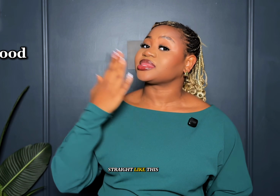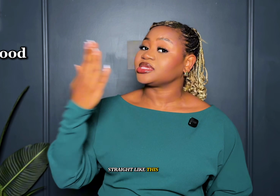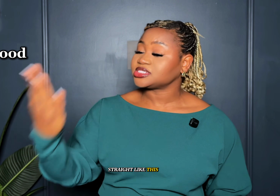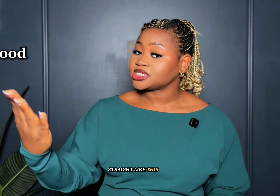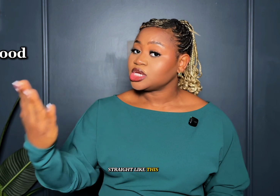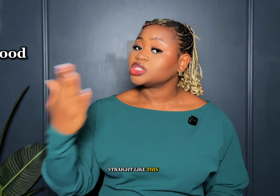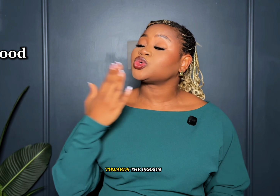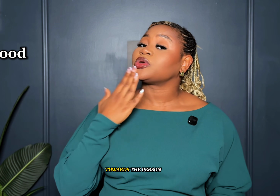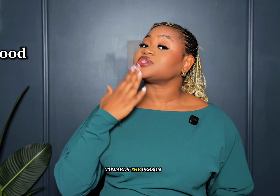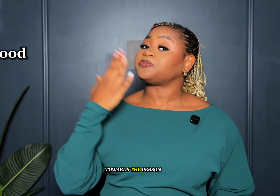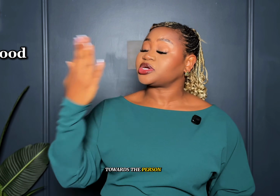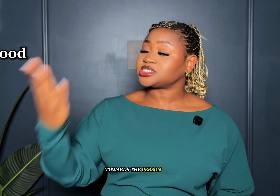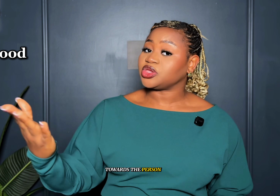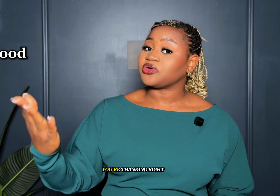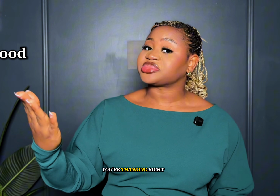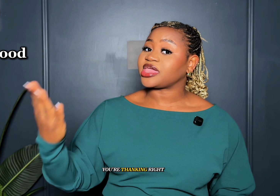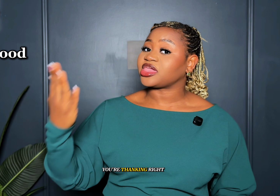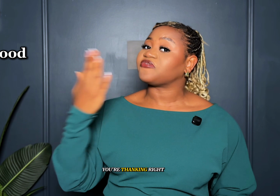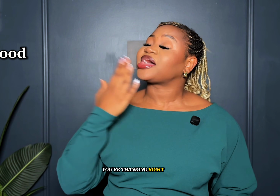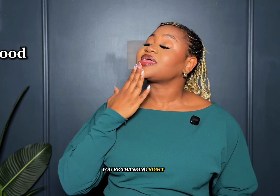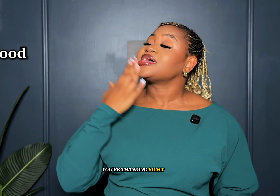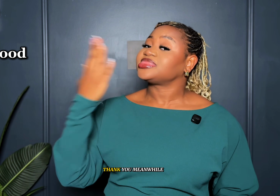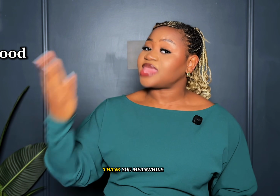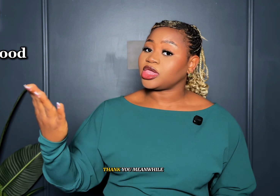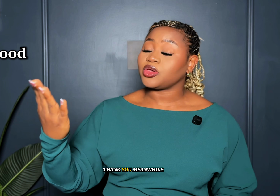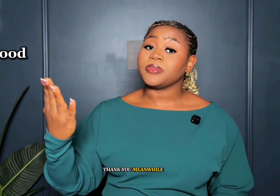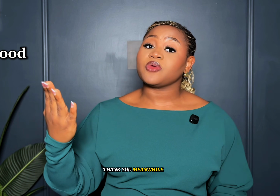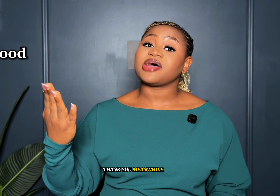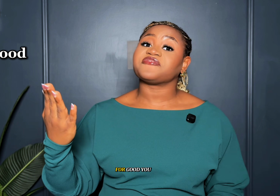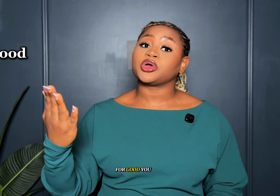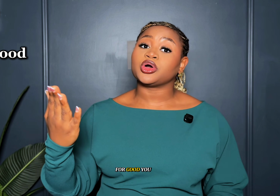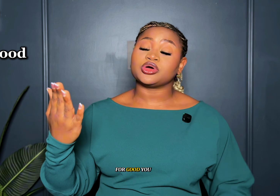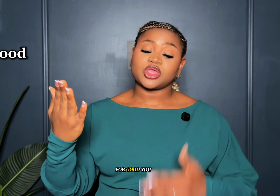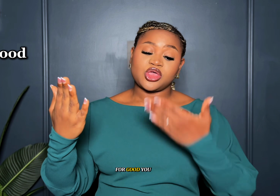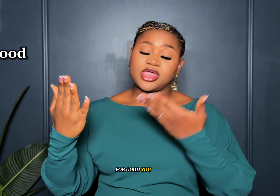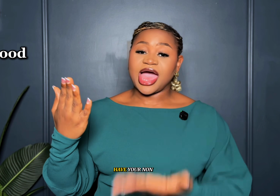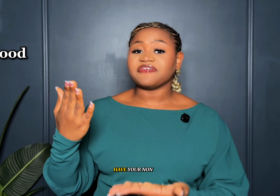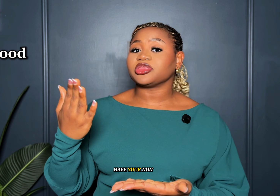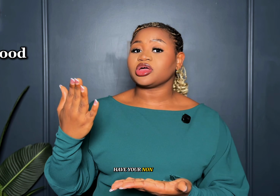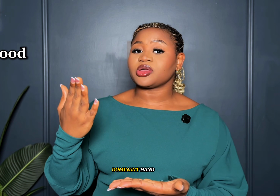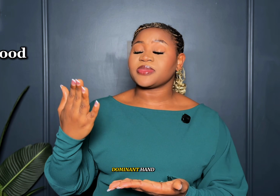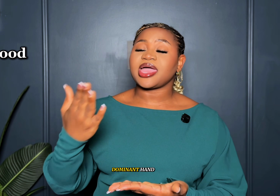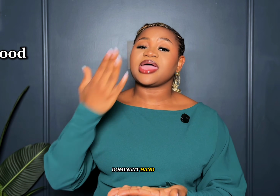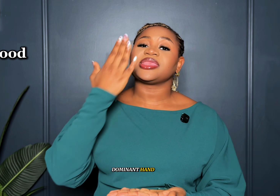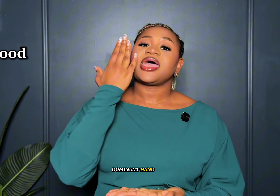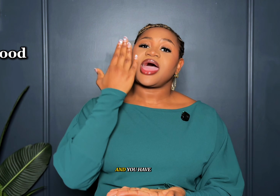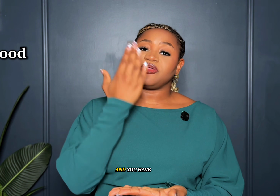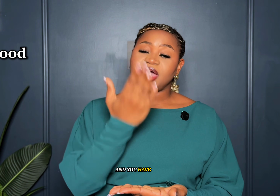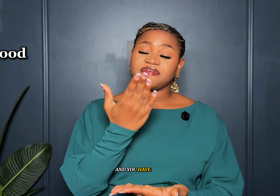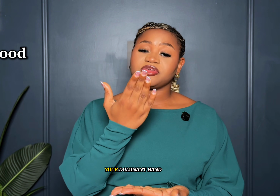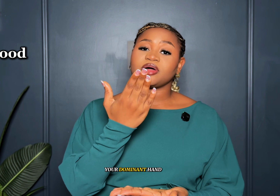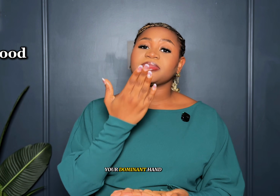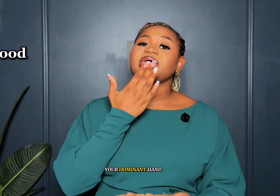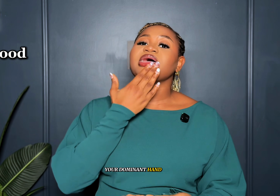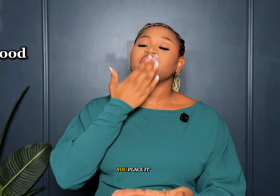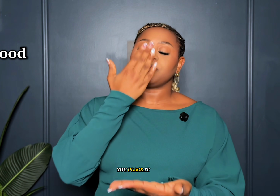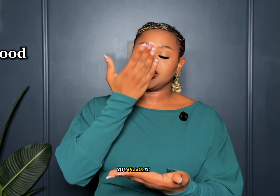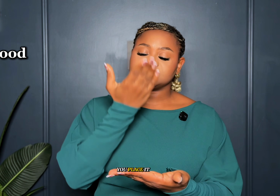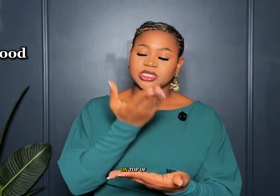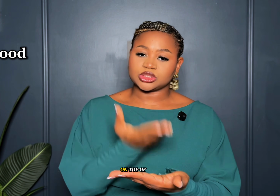this towards the person you're thanking, right? Thank you. Meanwhile, for good, you have your non-dominant hand and you have your dominant hand. You place it on top